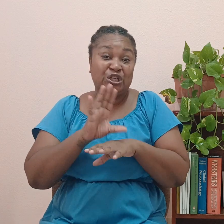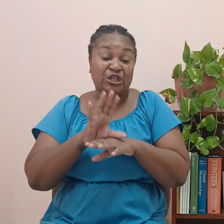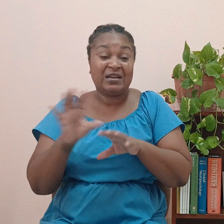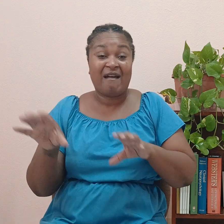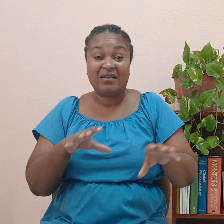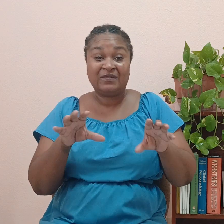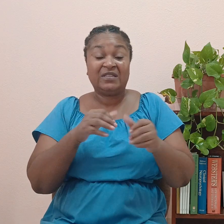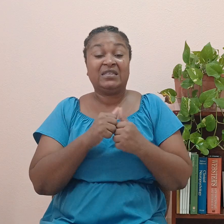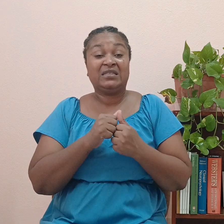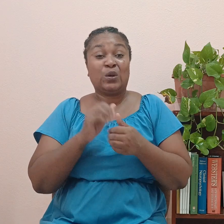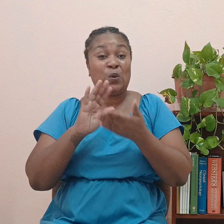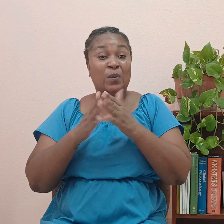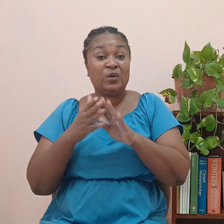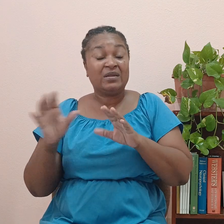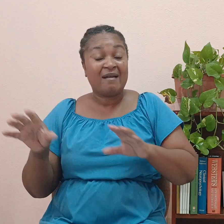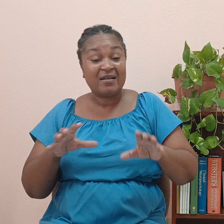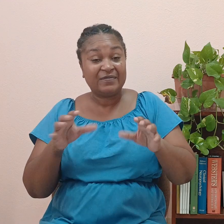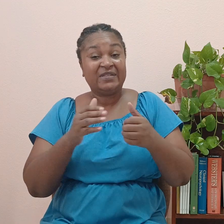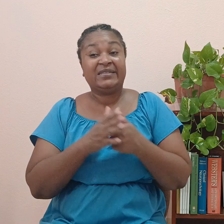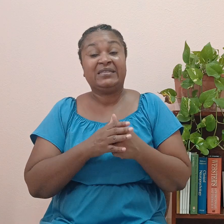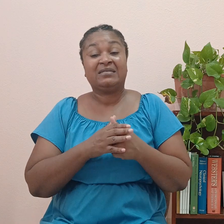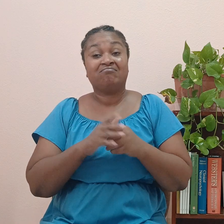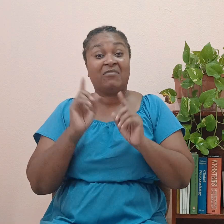Ensure regular church attendance.